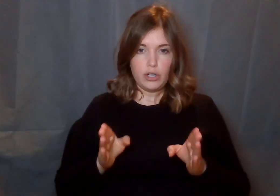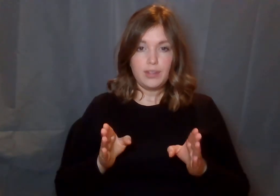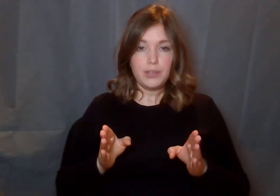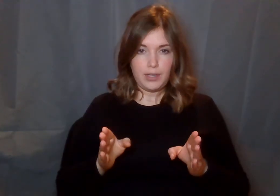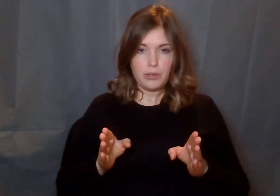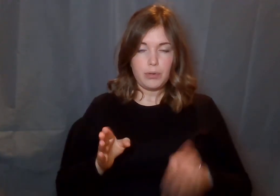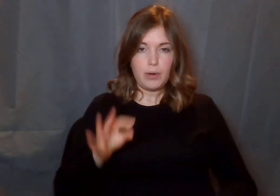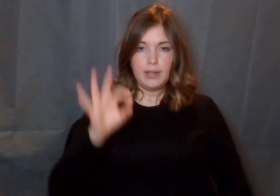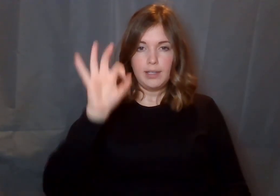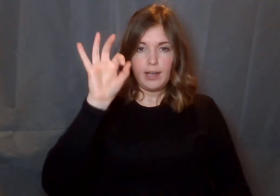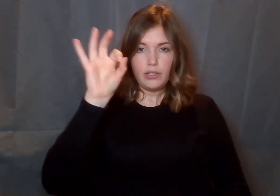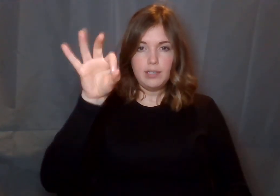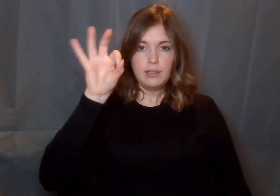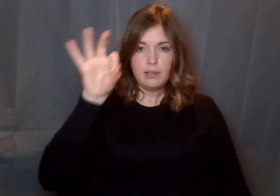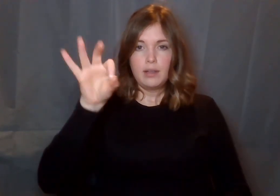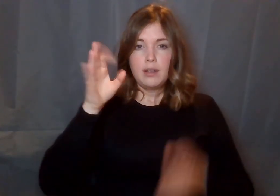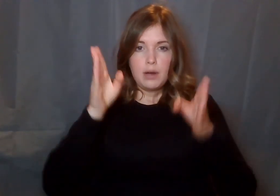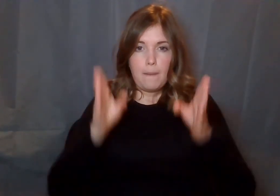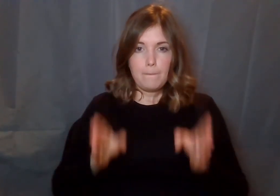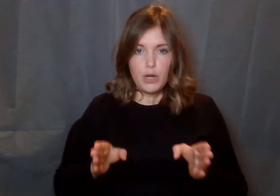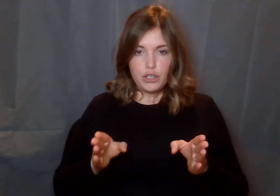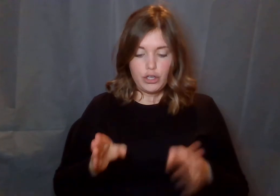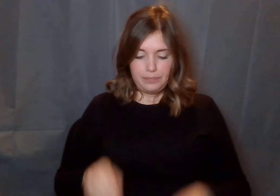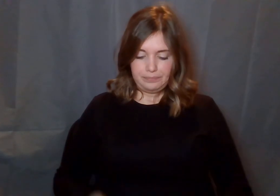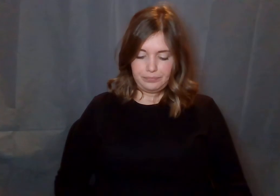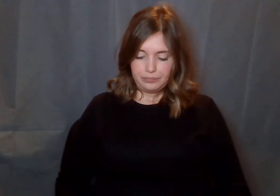Preacher. This does require the agent. Preacher.